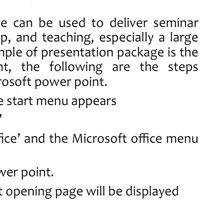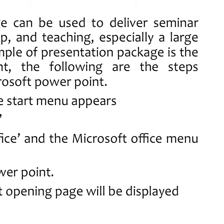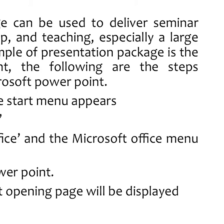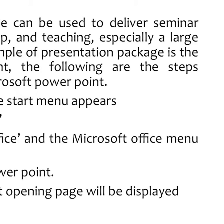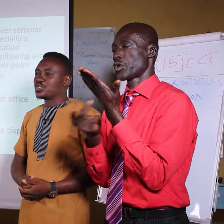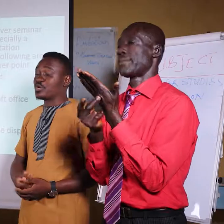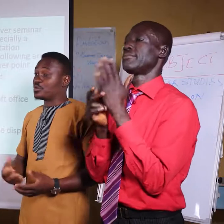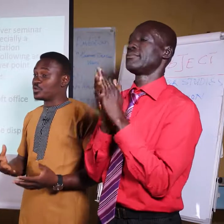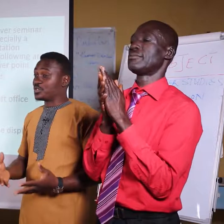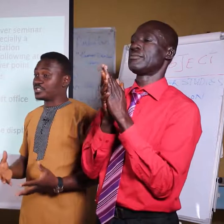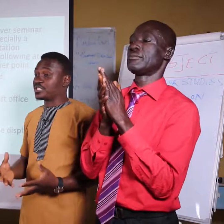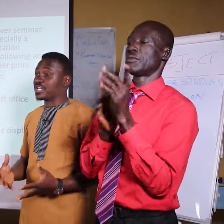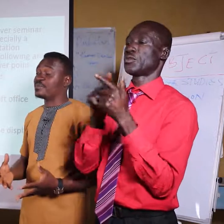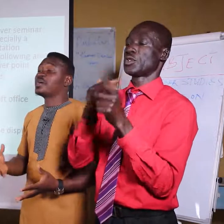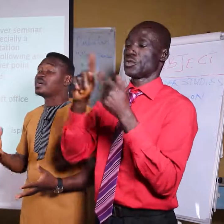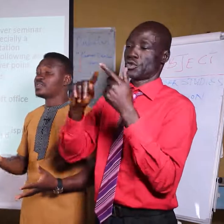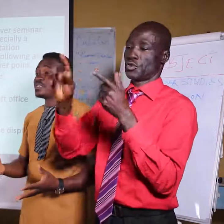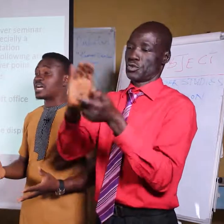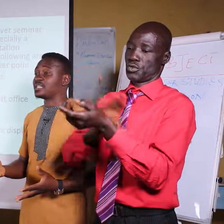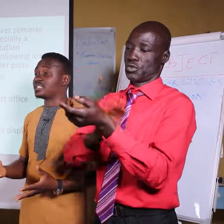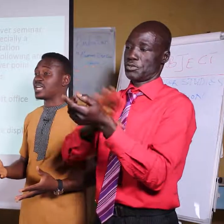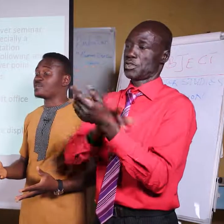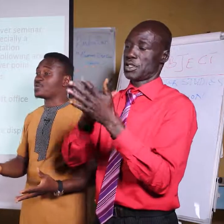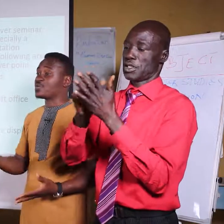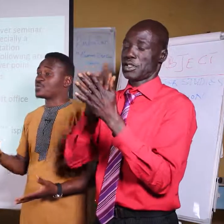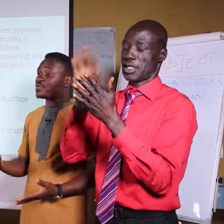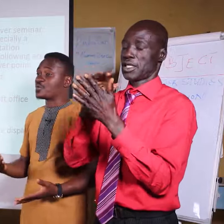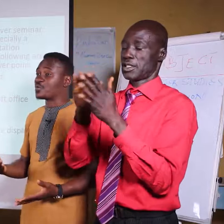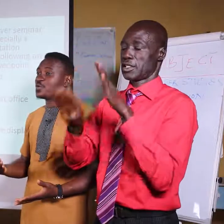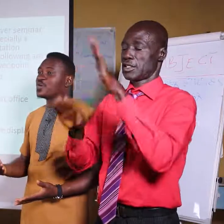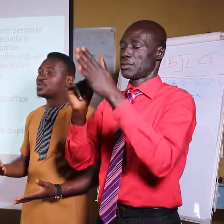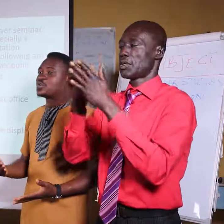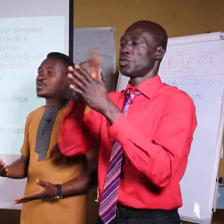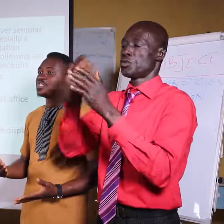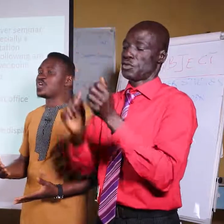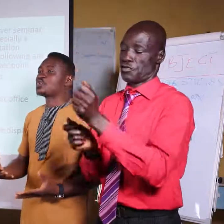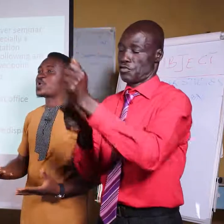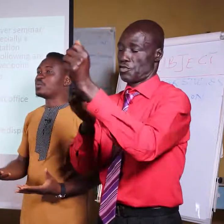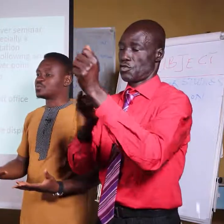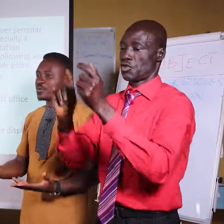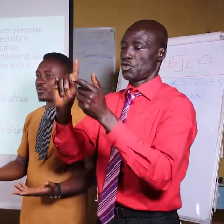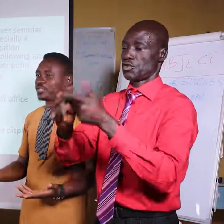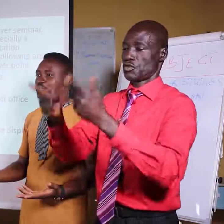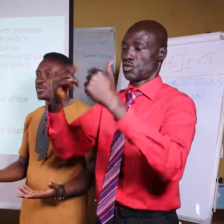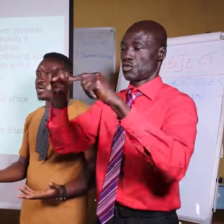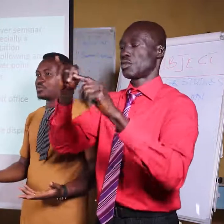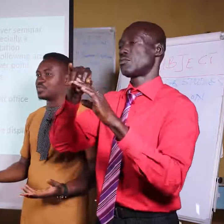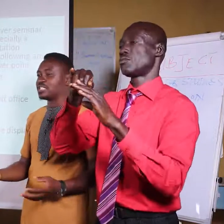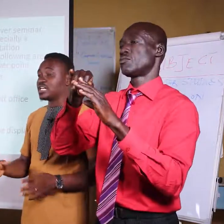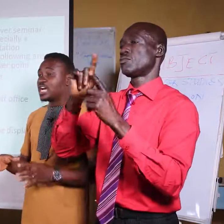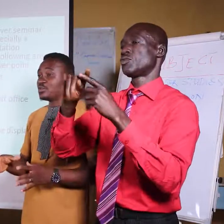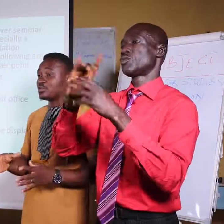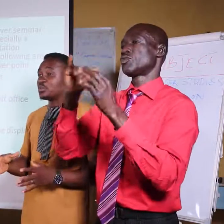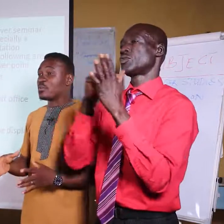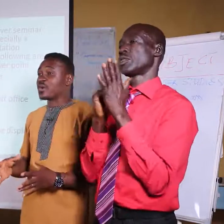PowerPoint. So when you go to your system, these are the steps you're going to follow to what? To come to a point where you can